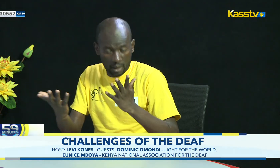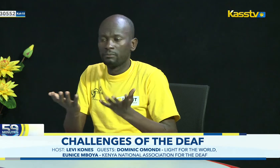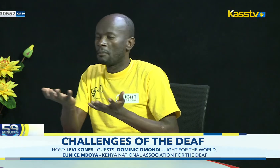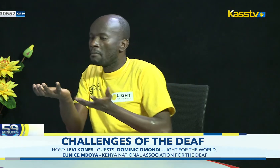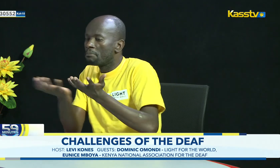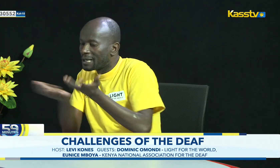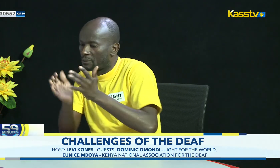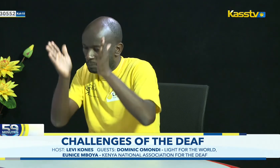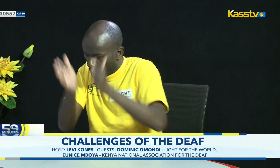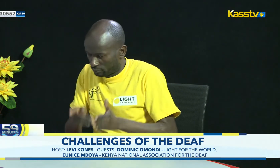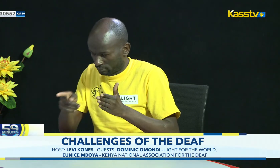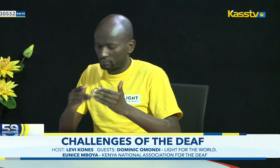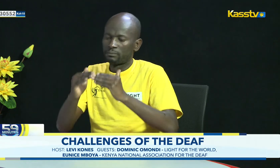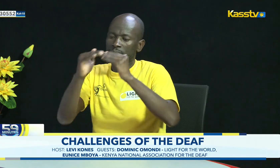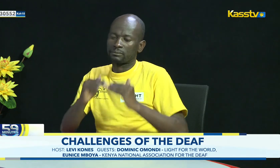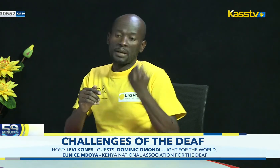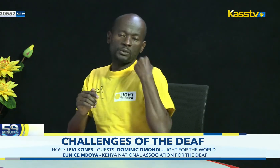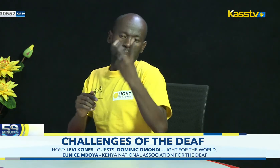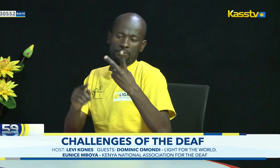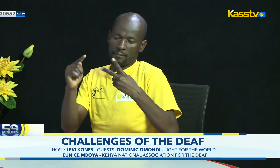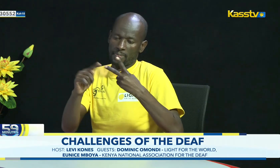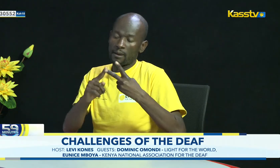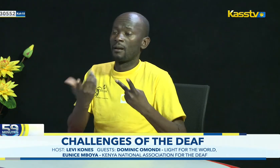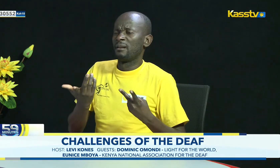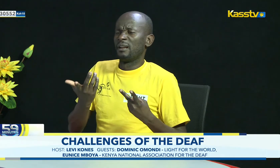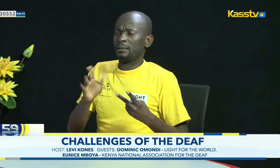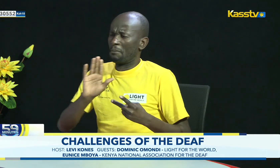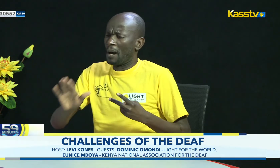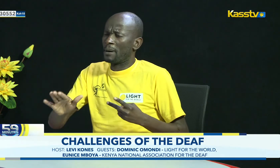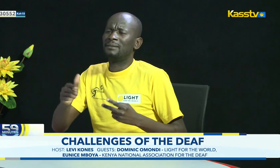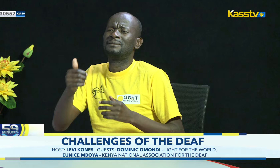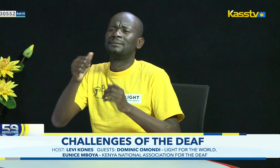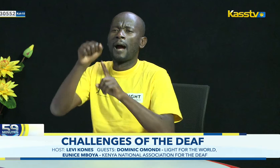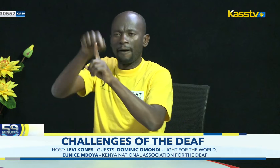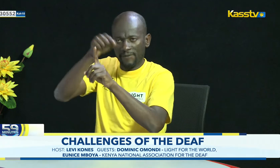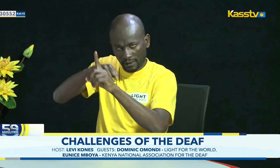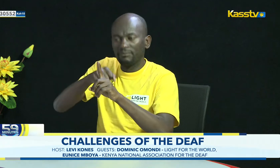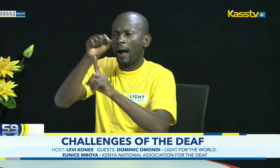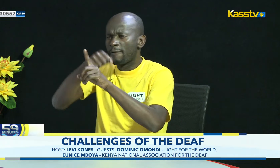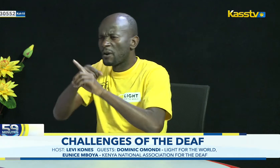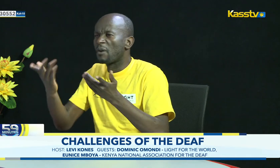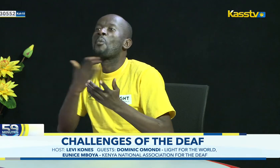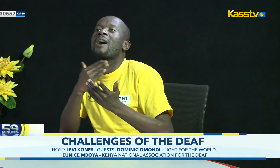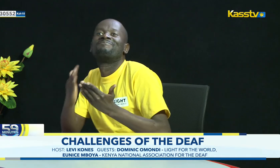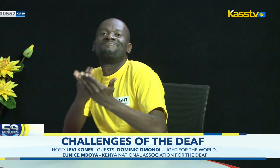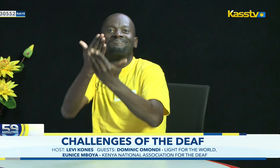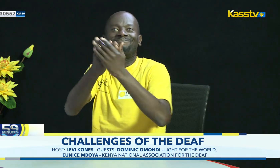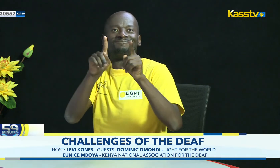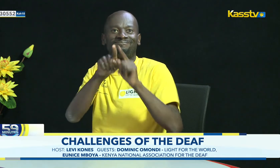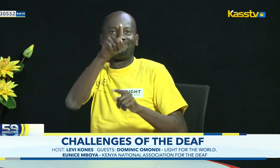start training. We have business training, where you get skills on how to do bookkeeping. We also